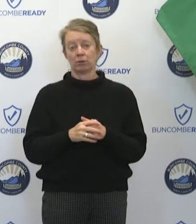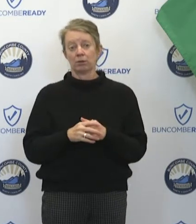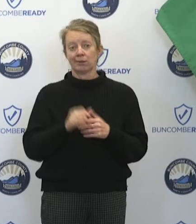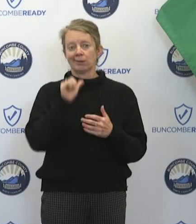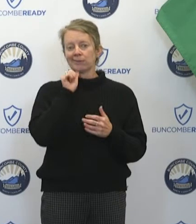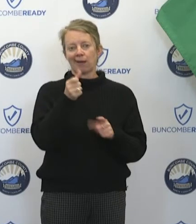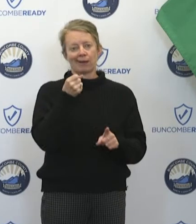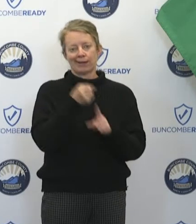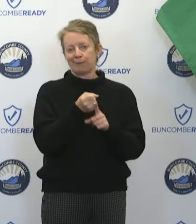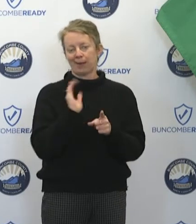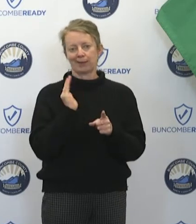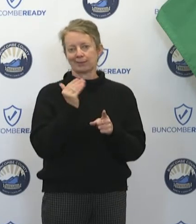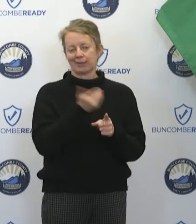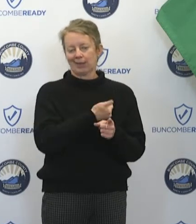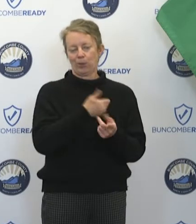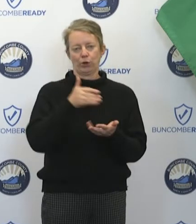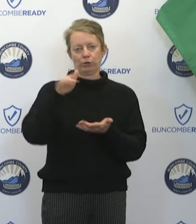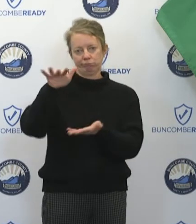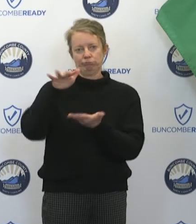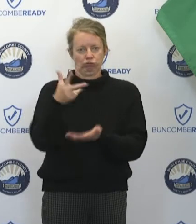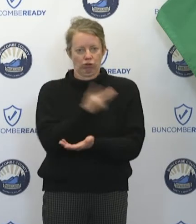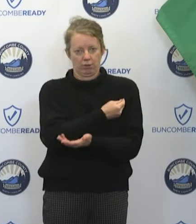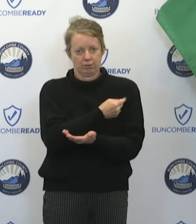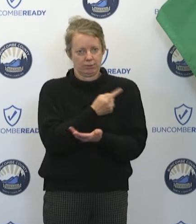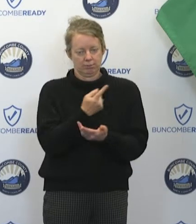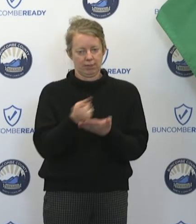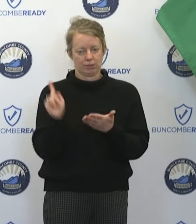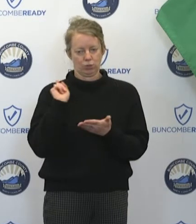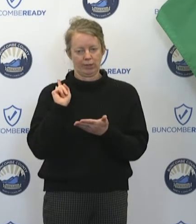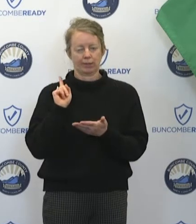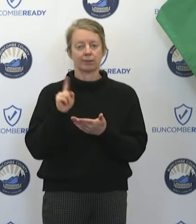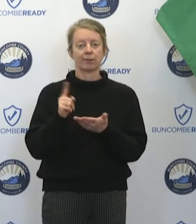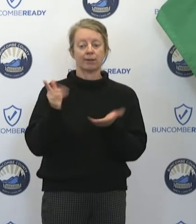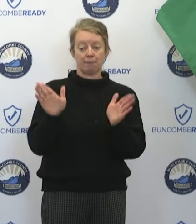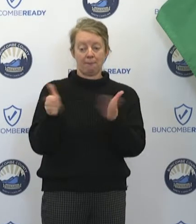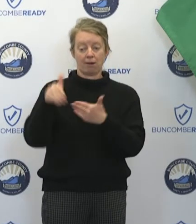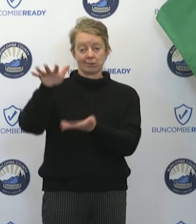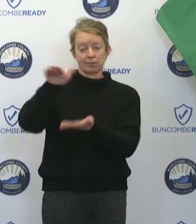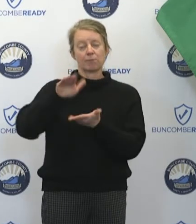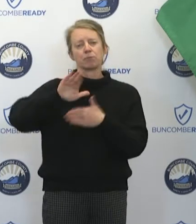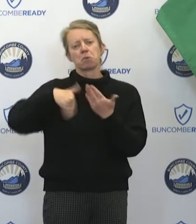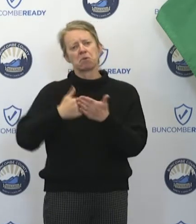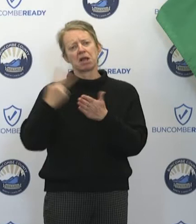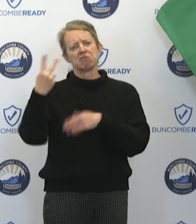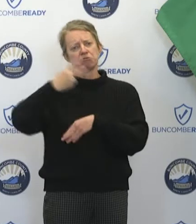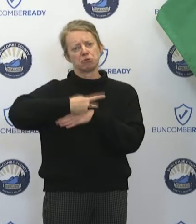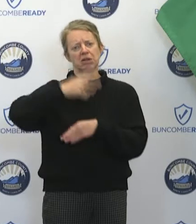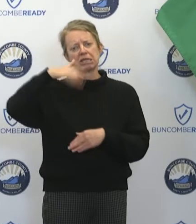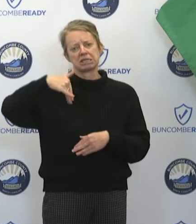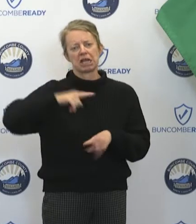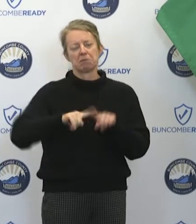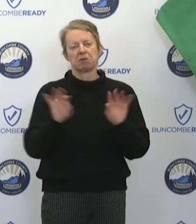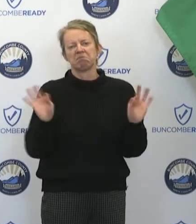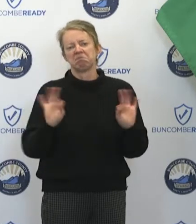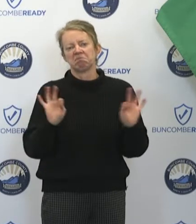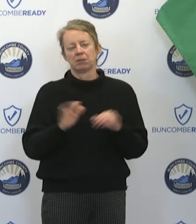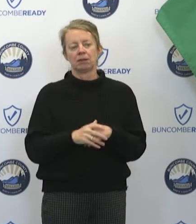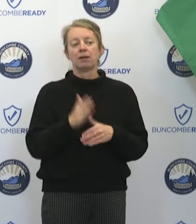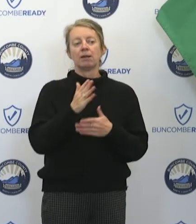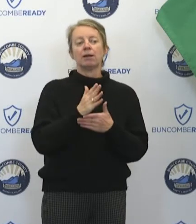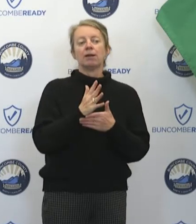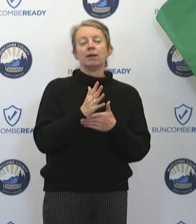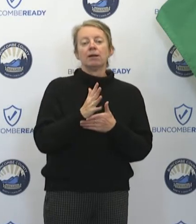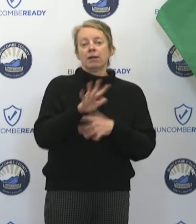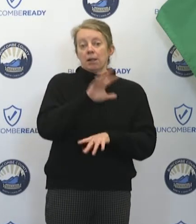by the delays last week. Our shipment last week arrived 2 days later than expected. Appointments last week were